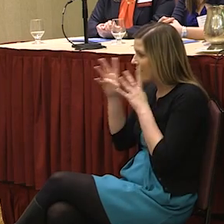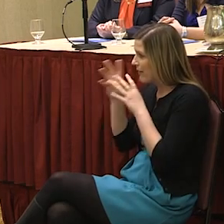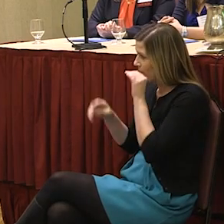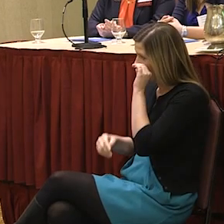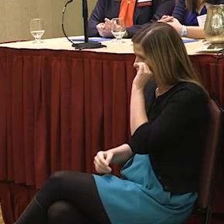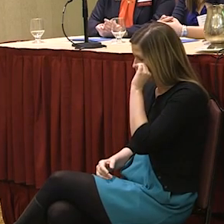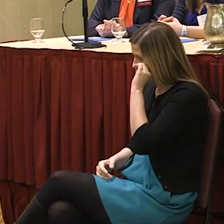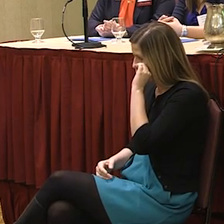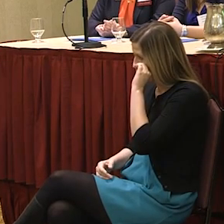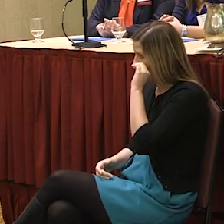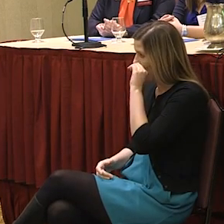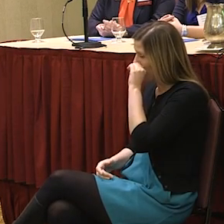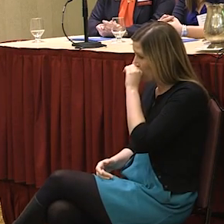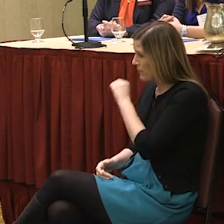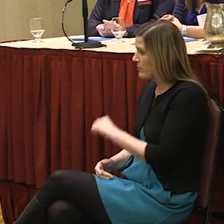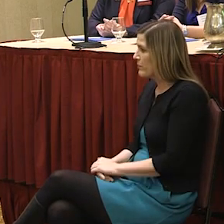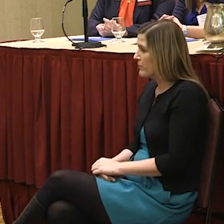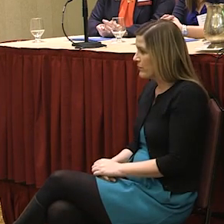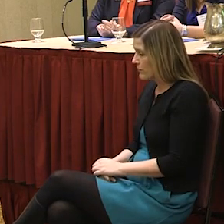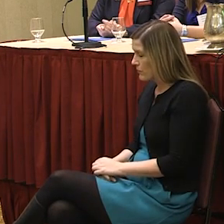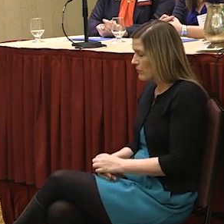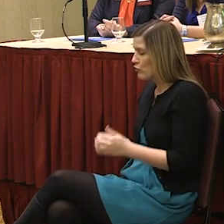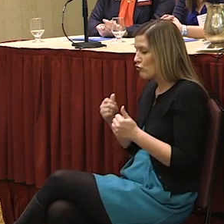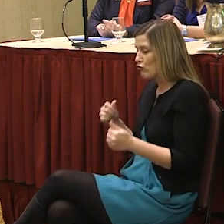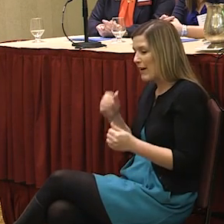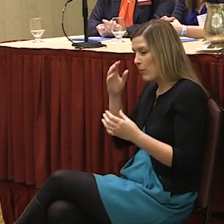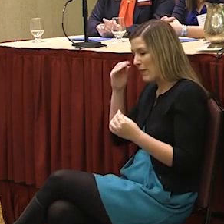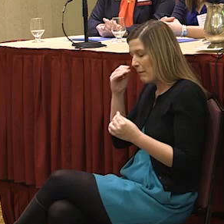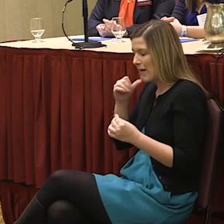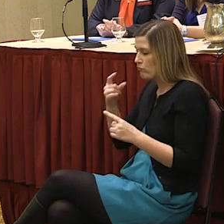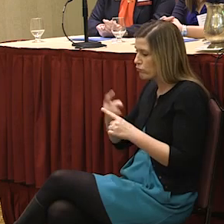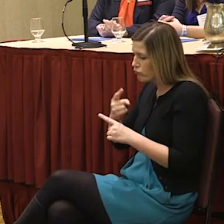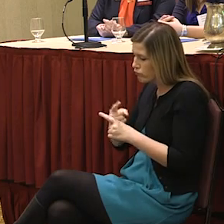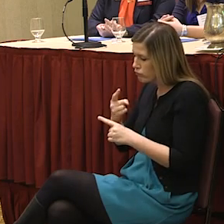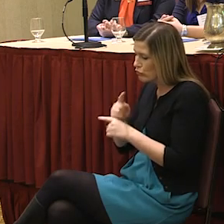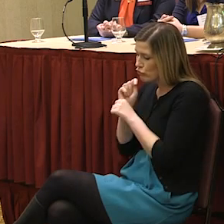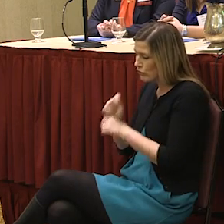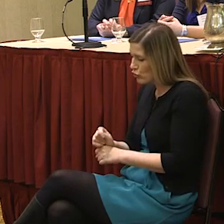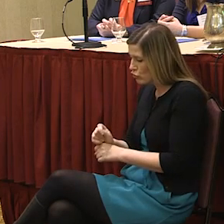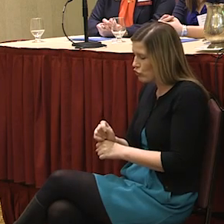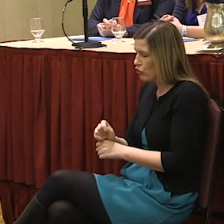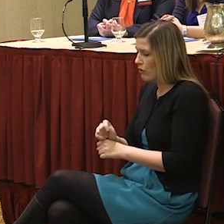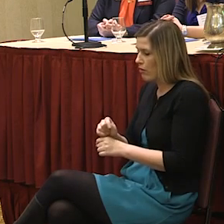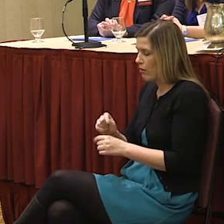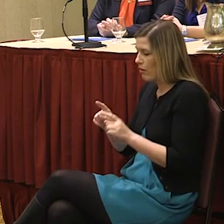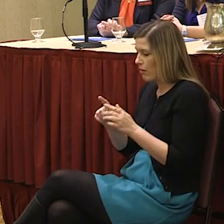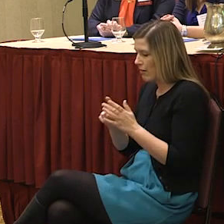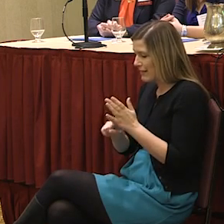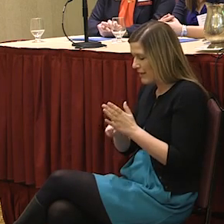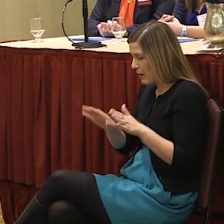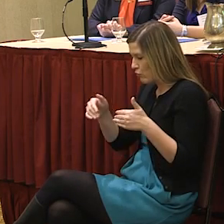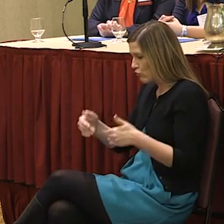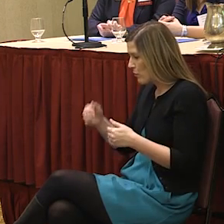within our healthcare system and move beyond the traditional exam room, doctor-patient, getting instructions, and really